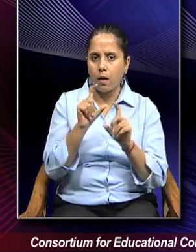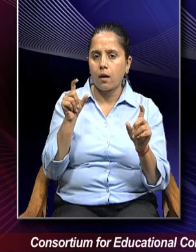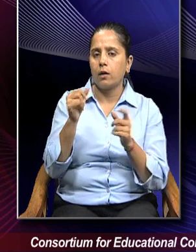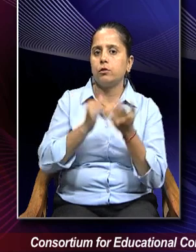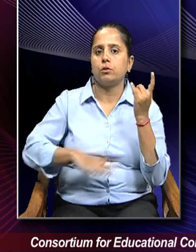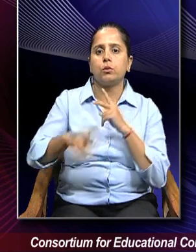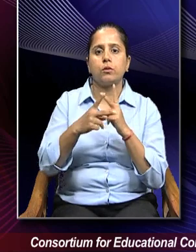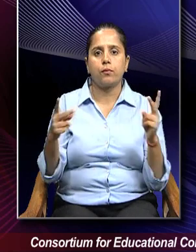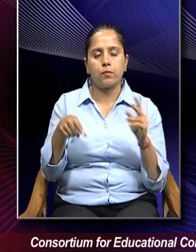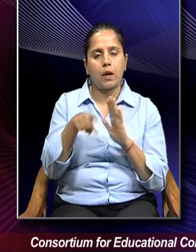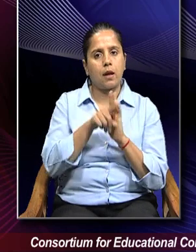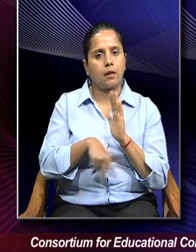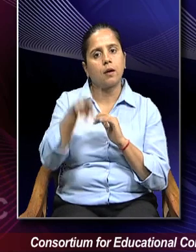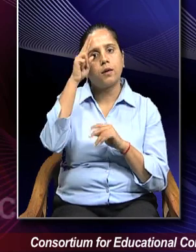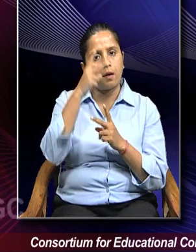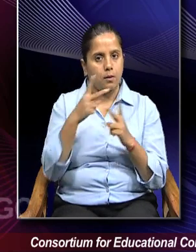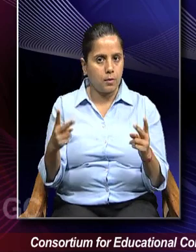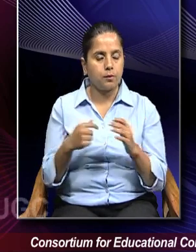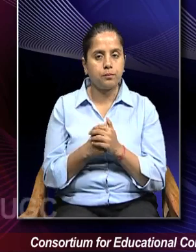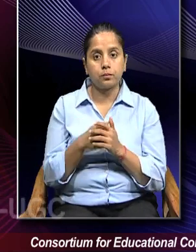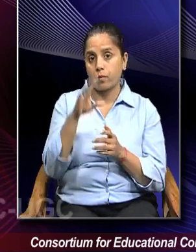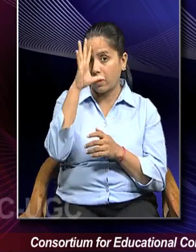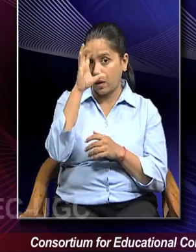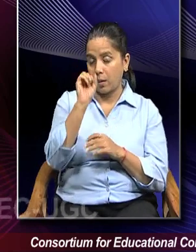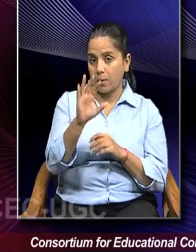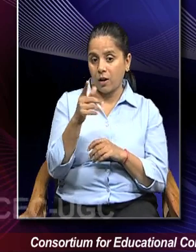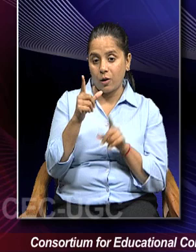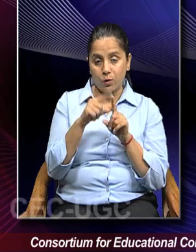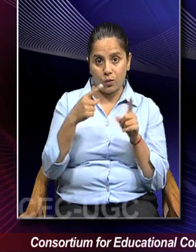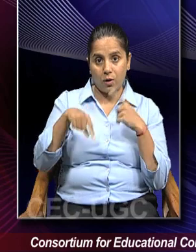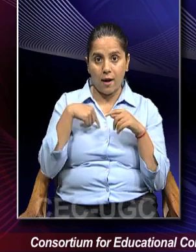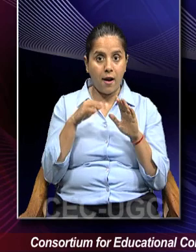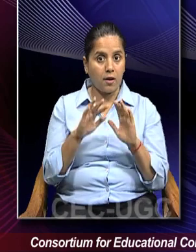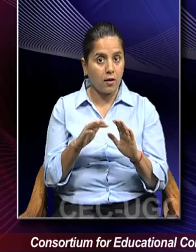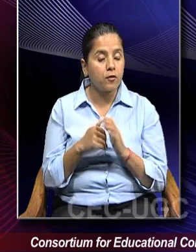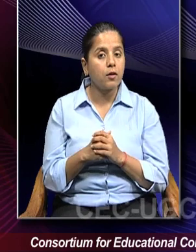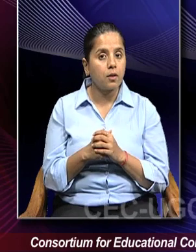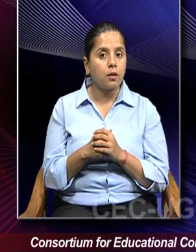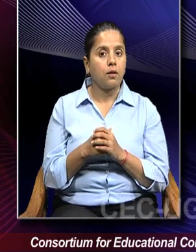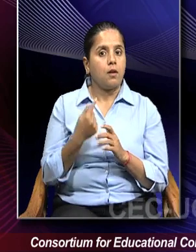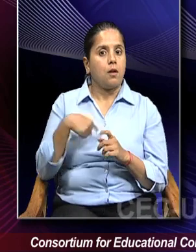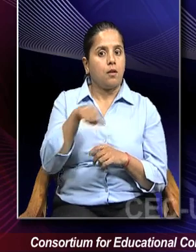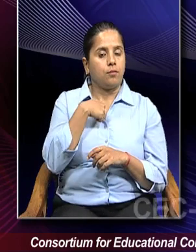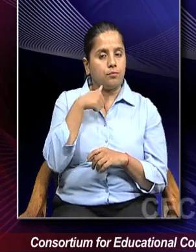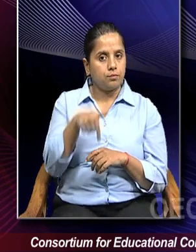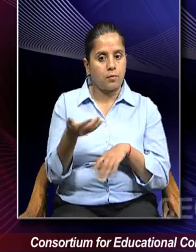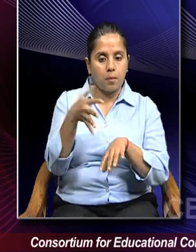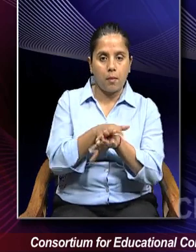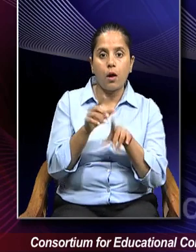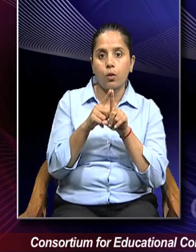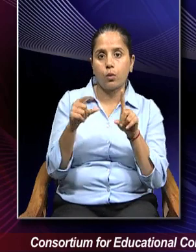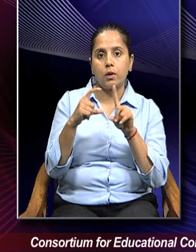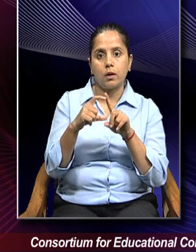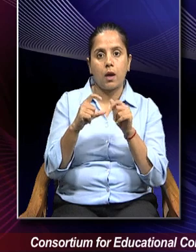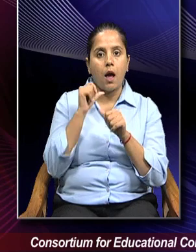situation of ethical dilemma. And remember, while doing so, we when we are implementing the dialectic